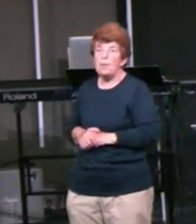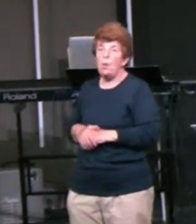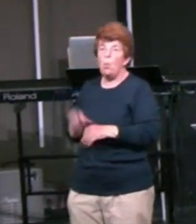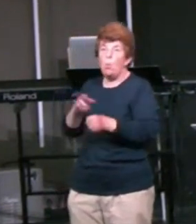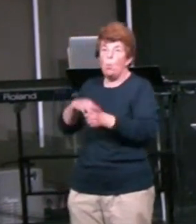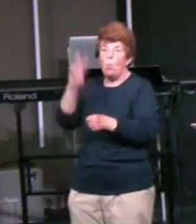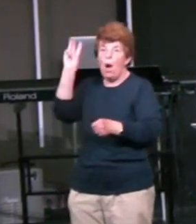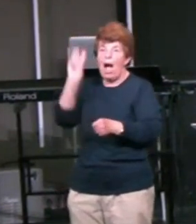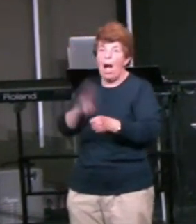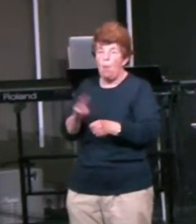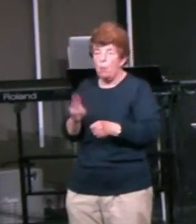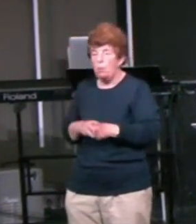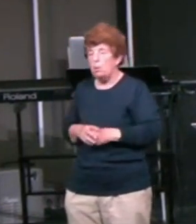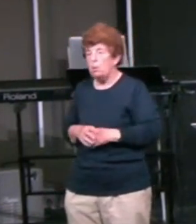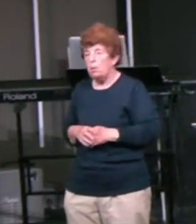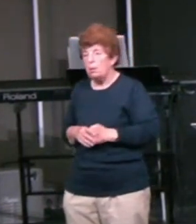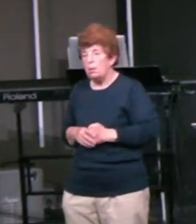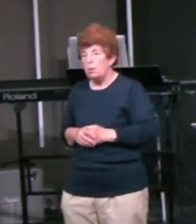Wow.